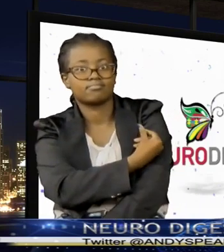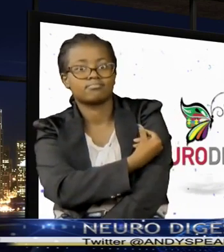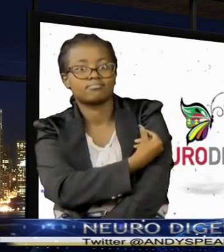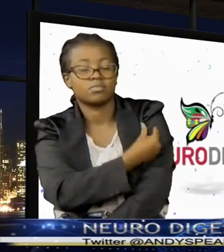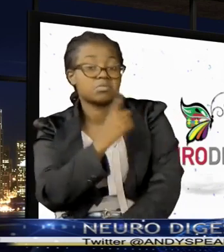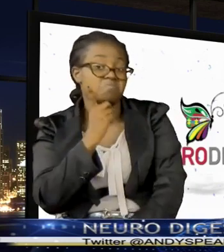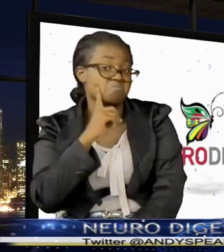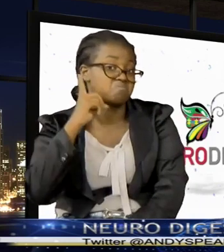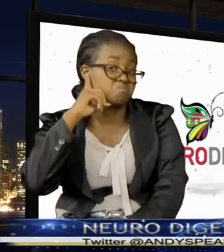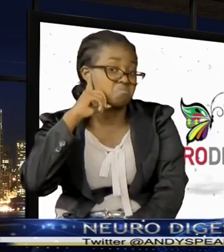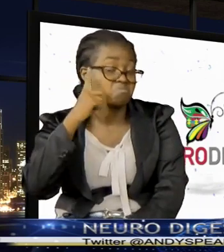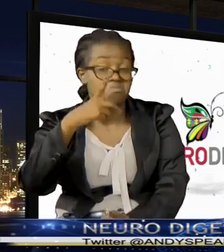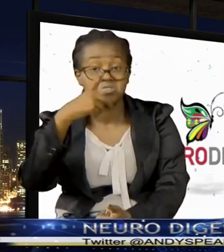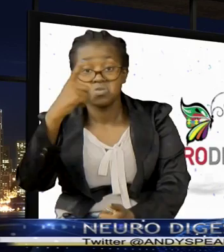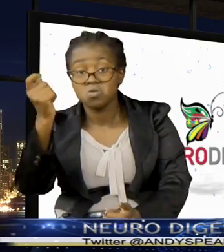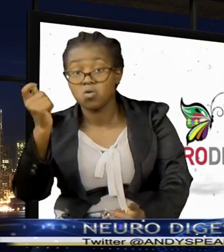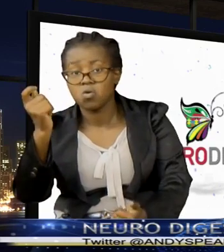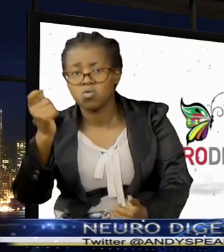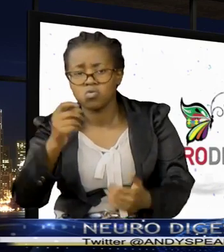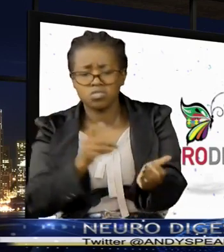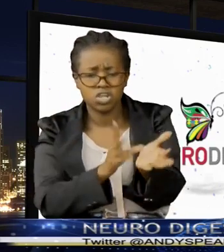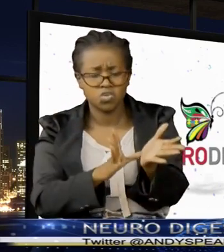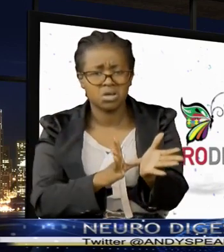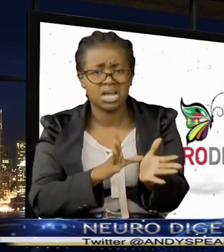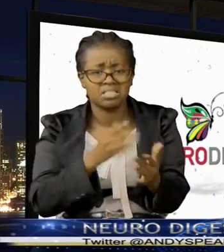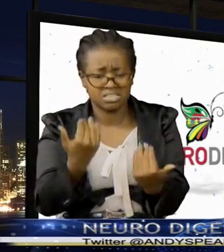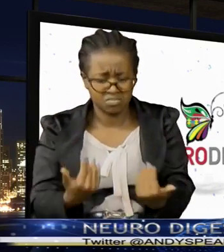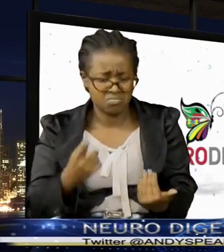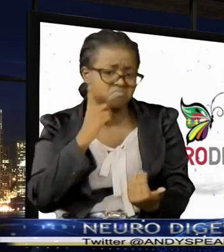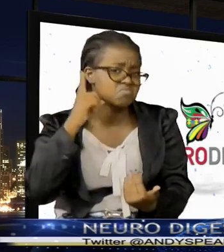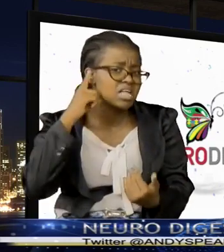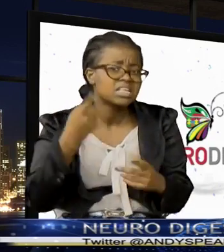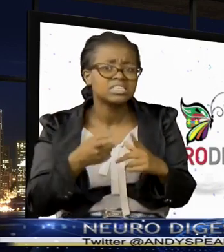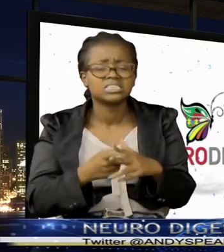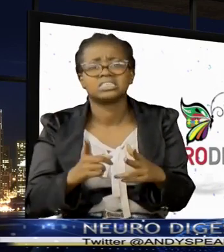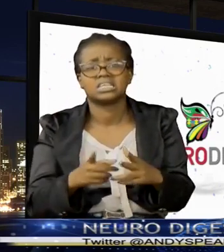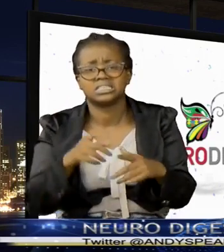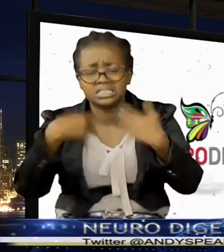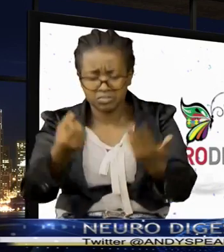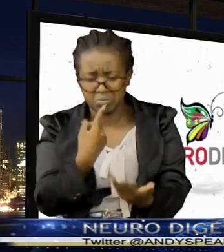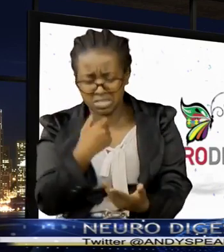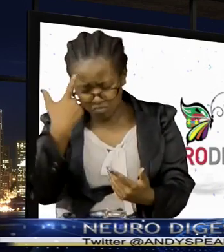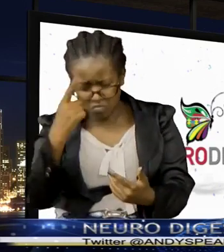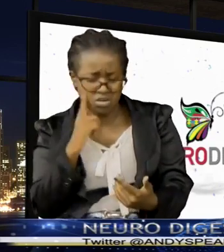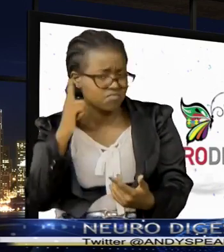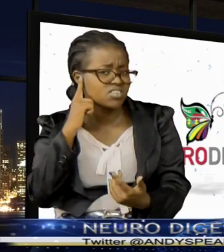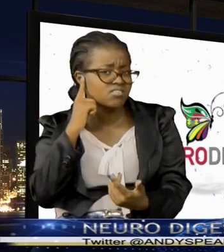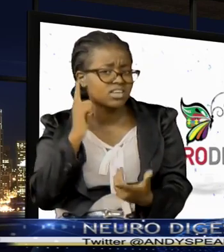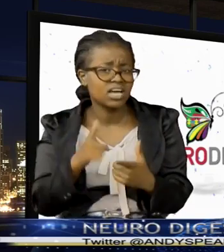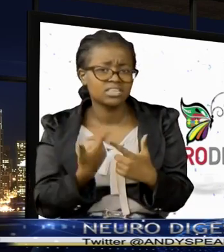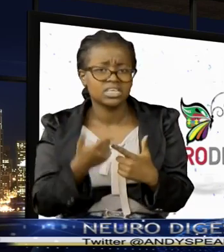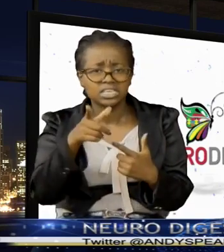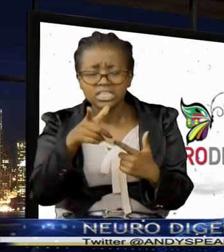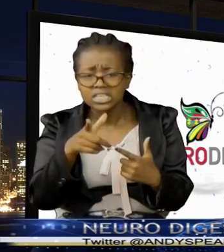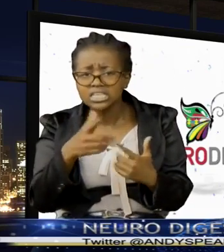when we go to the doctors, they say the child is deaf, and they start treating deafness, when in actual sense, the child